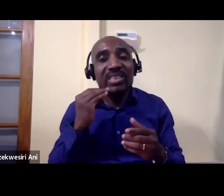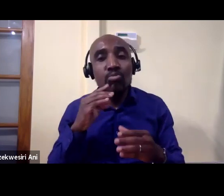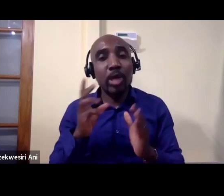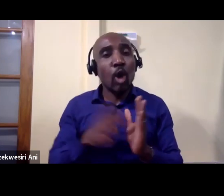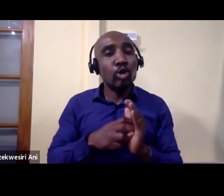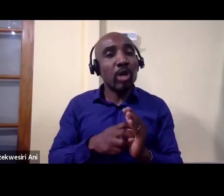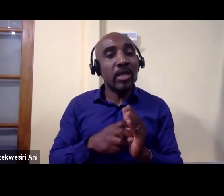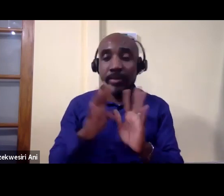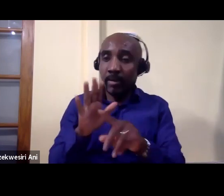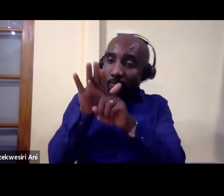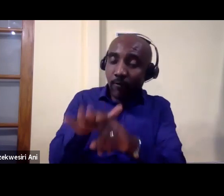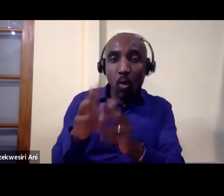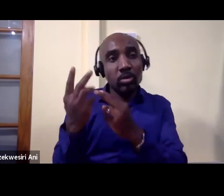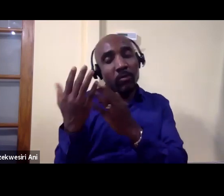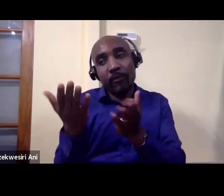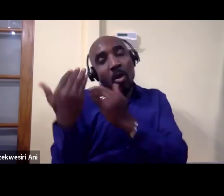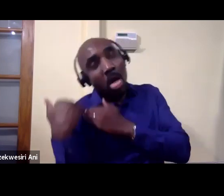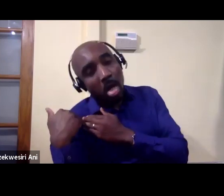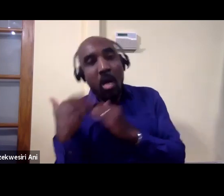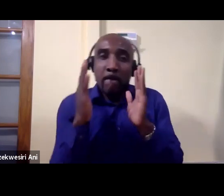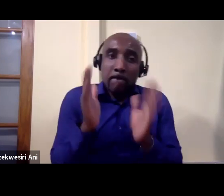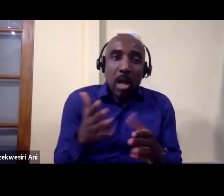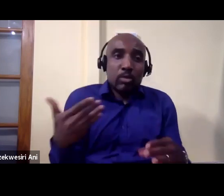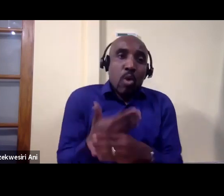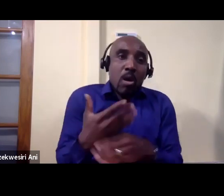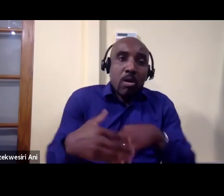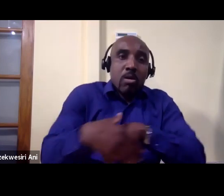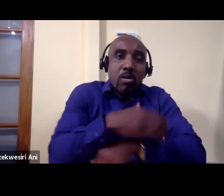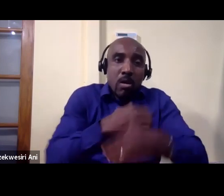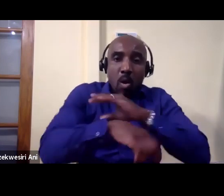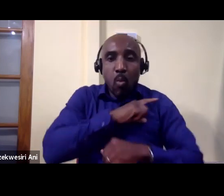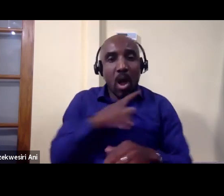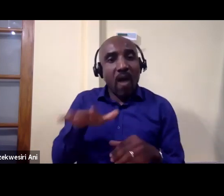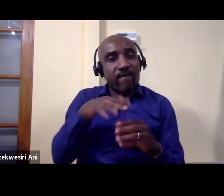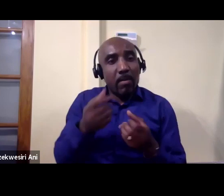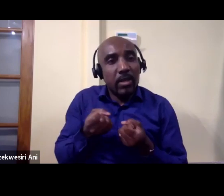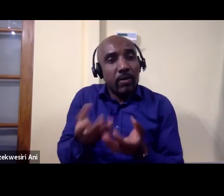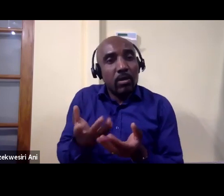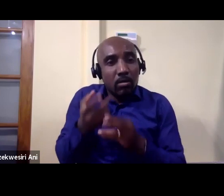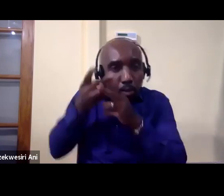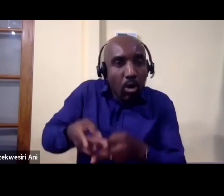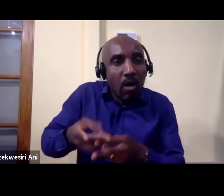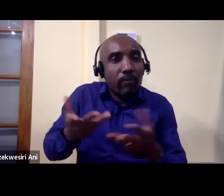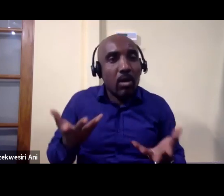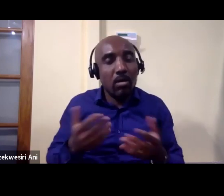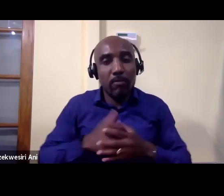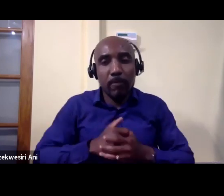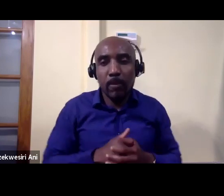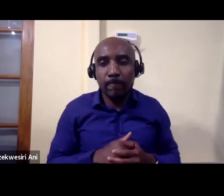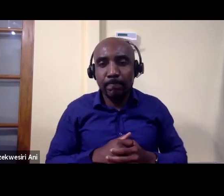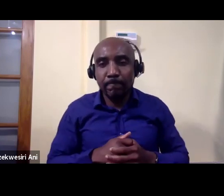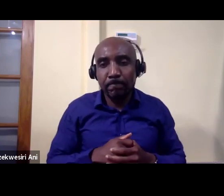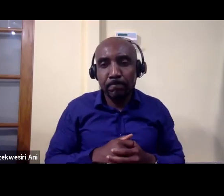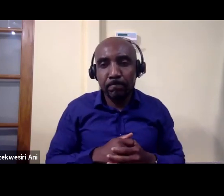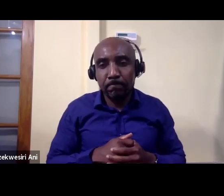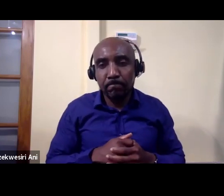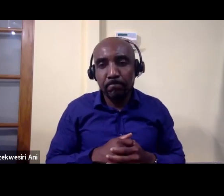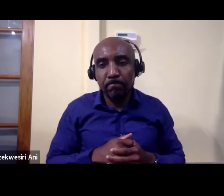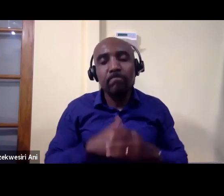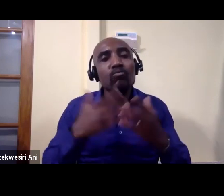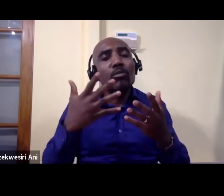into a position where they need to work to survive. And in thinking about lifting